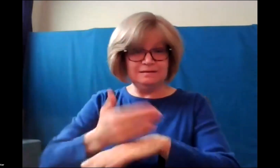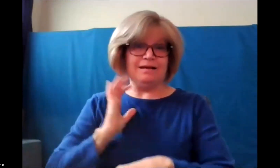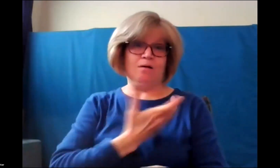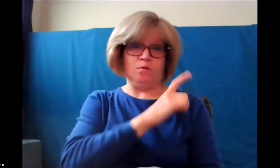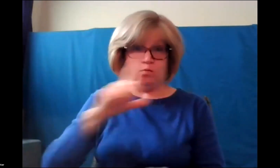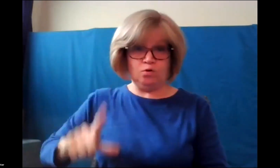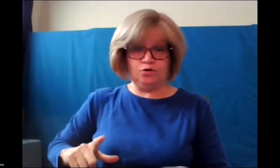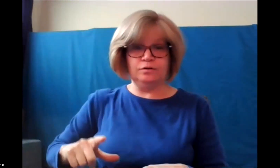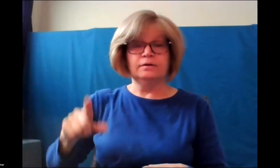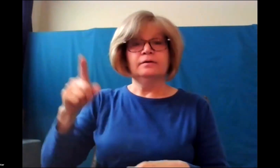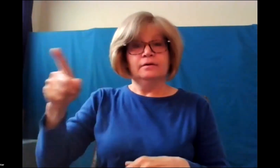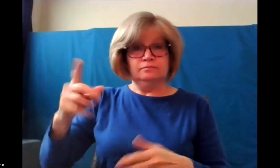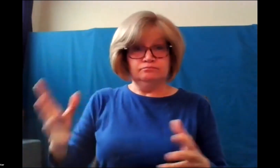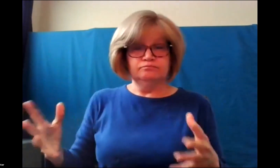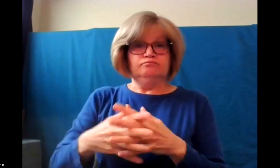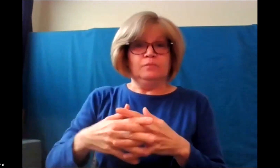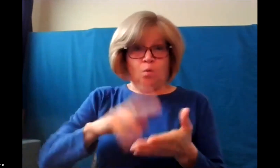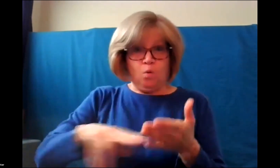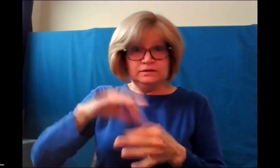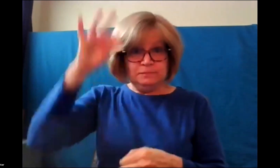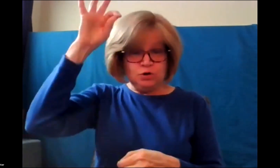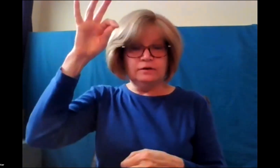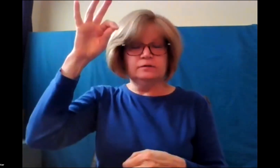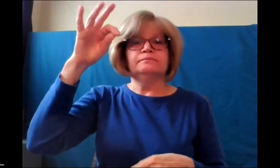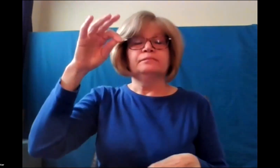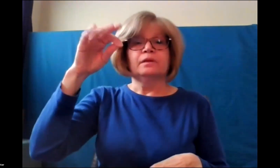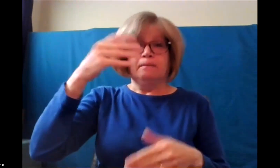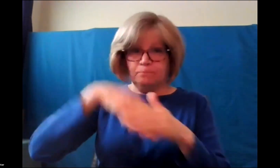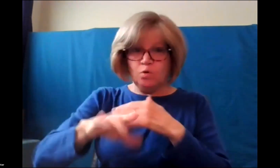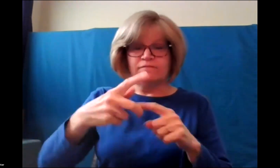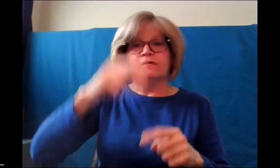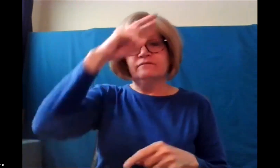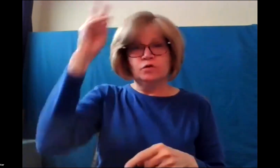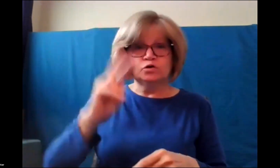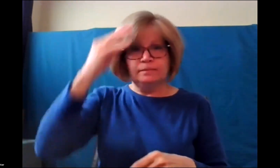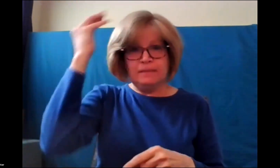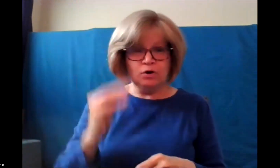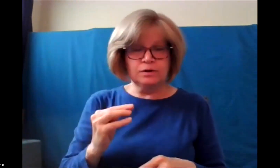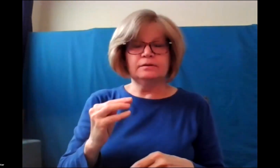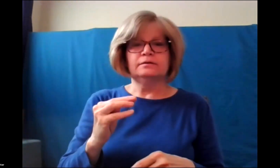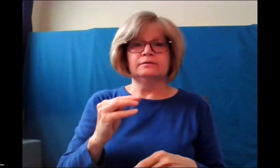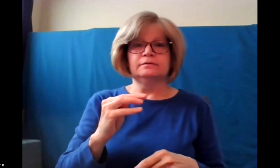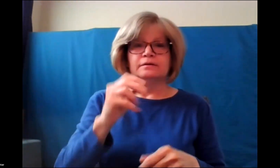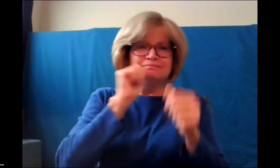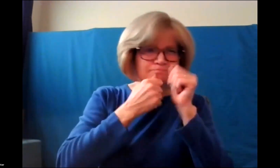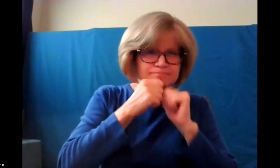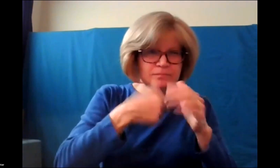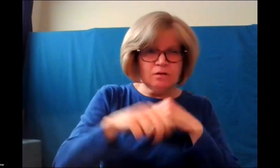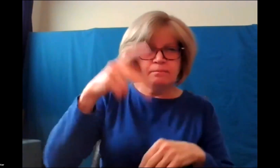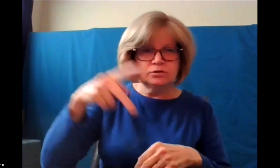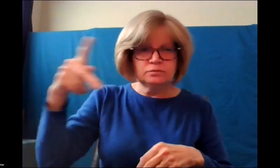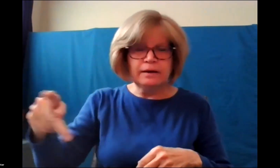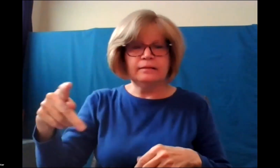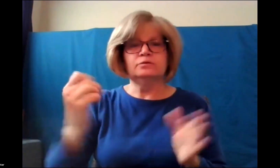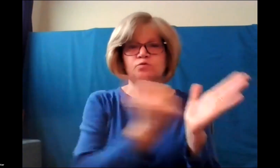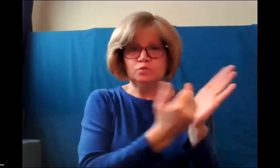Lord, who was conceived by the Holy Spirit, born of the Virgin Mary, suffered under Pontius Pilate,